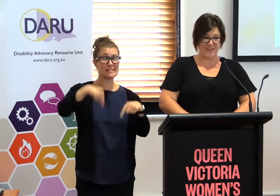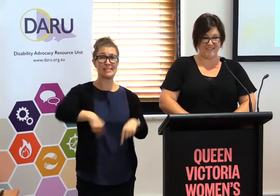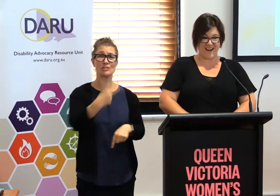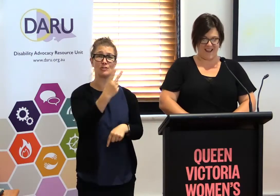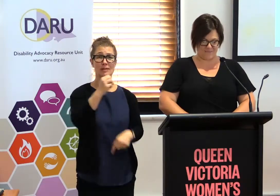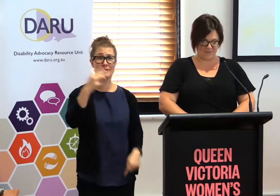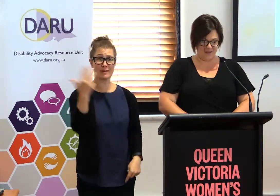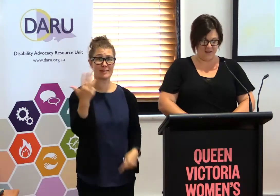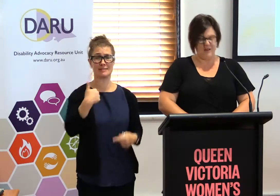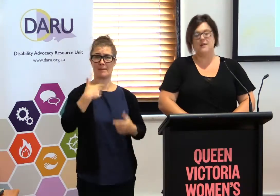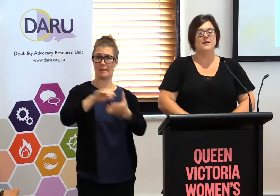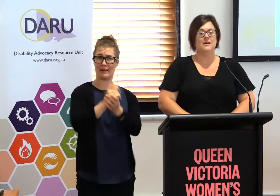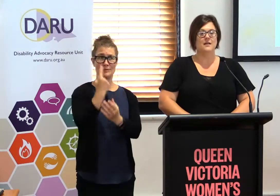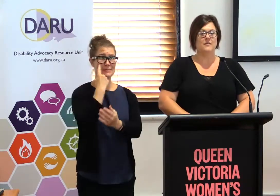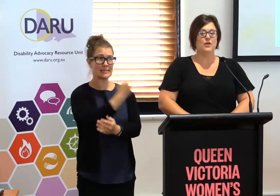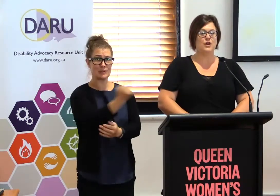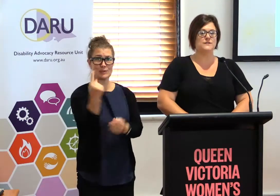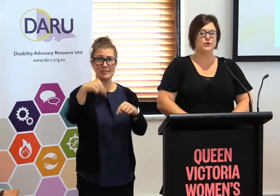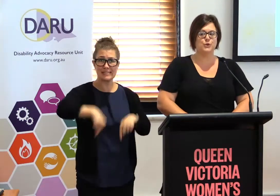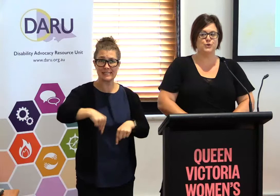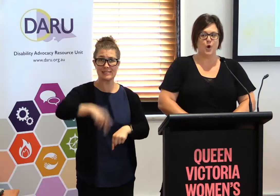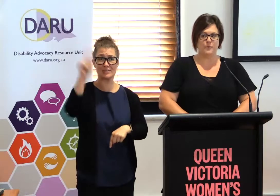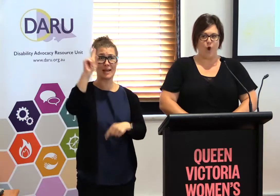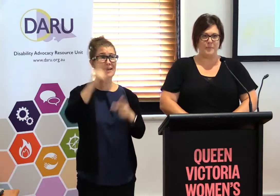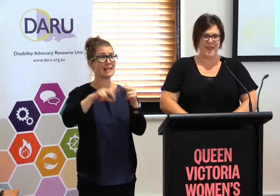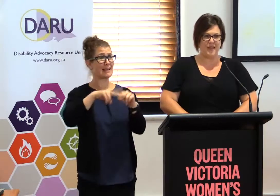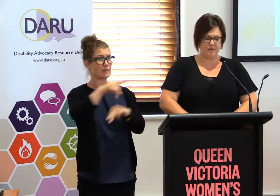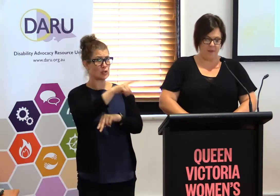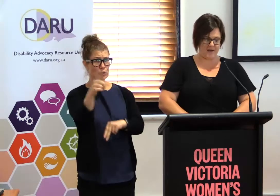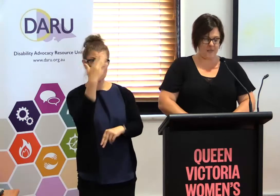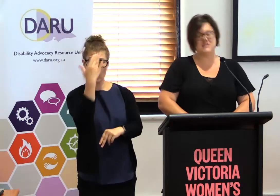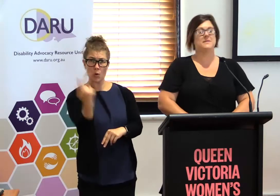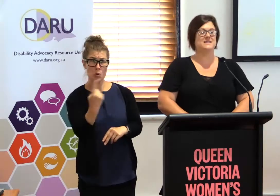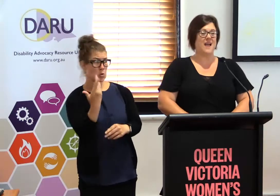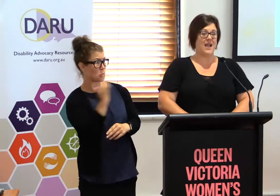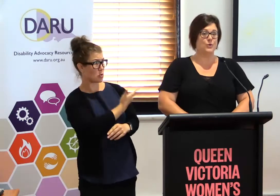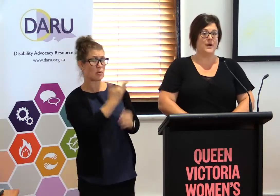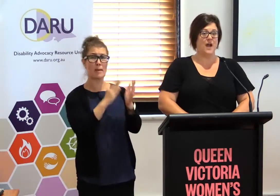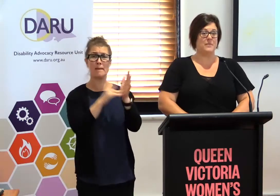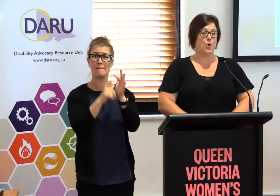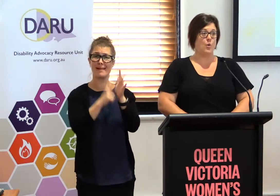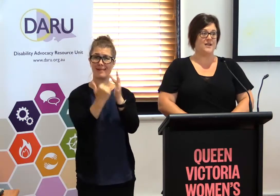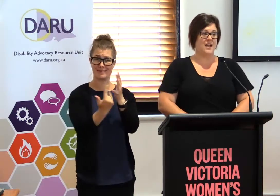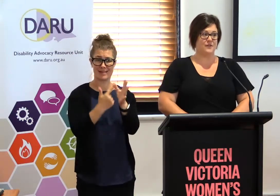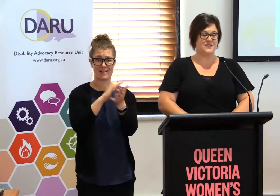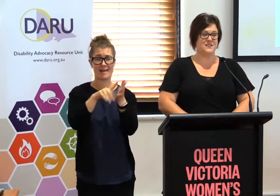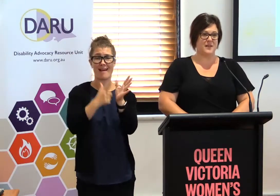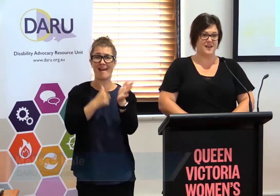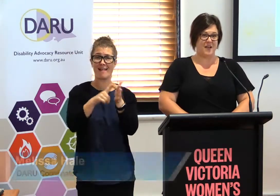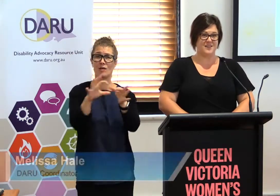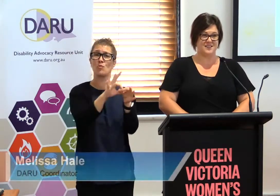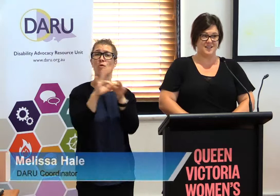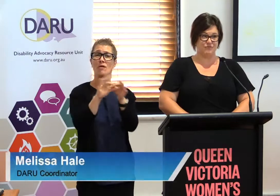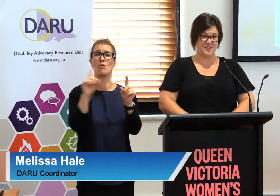all here today. For those of you who don't know me, my name is Melissa Hale and I'm the coordinator of the